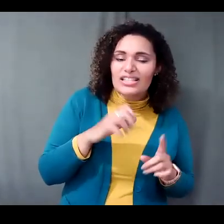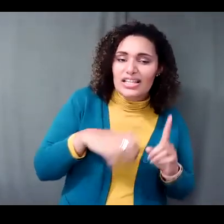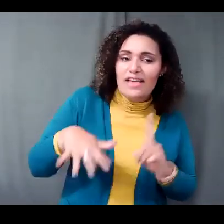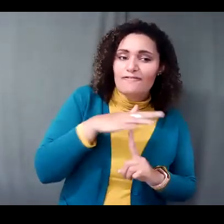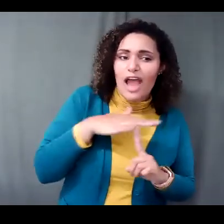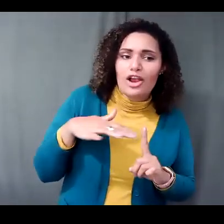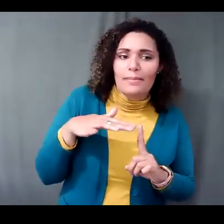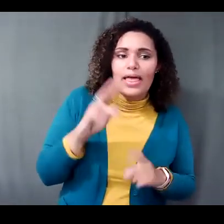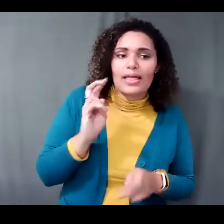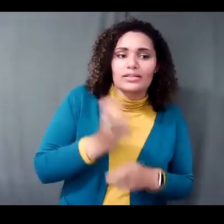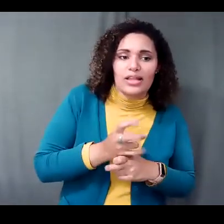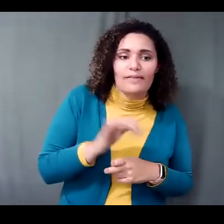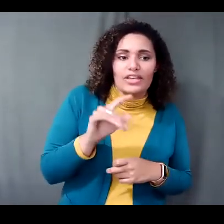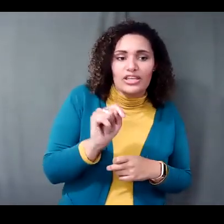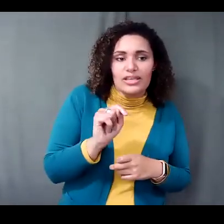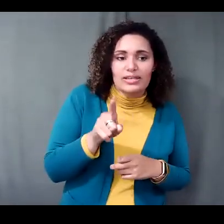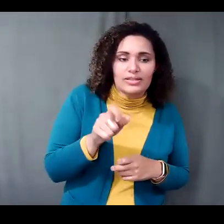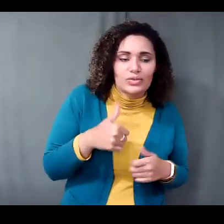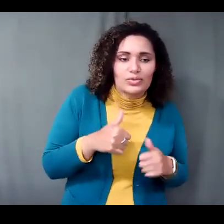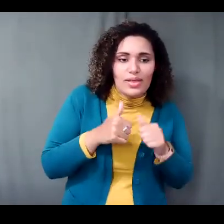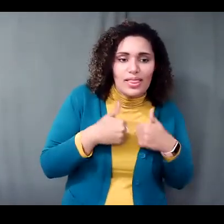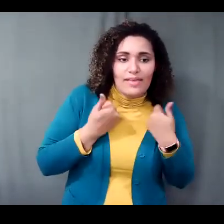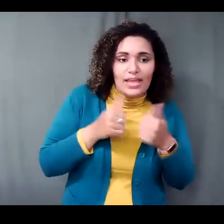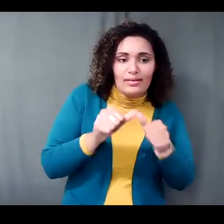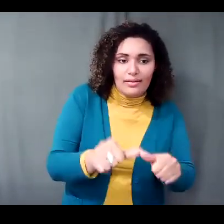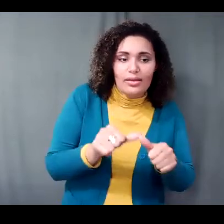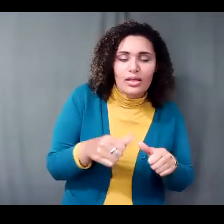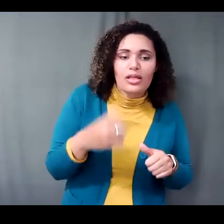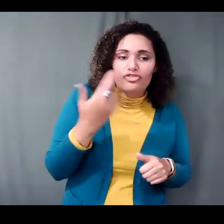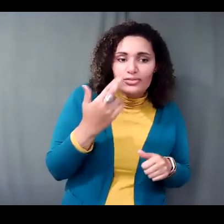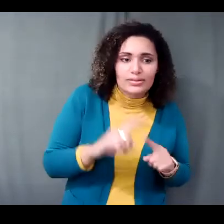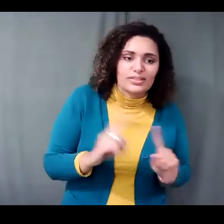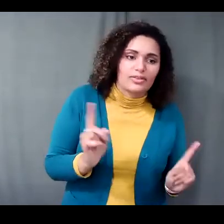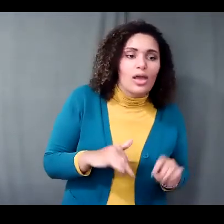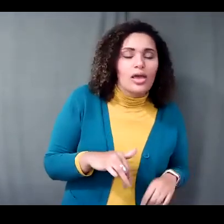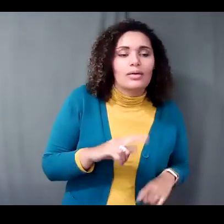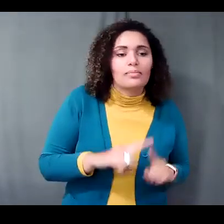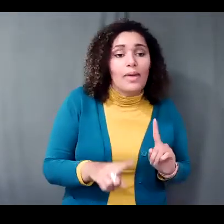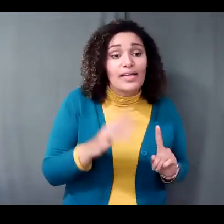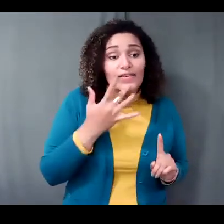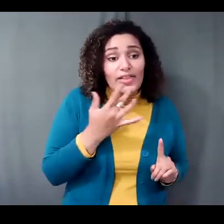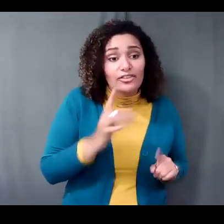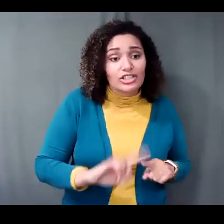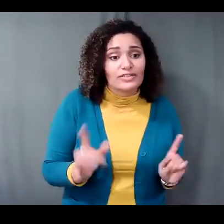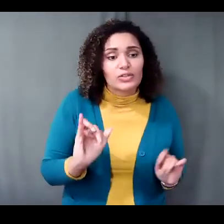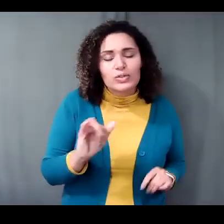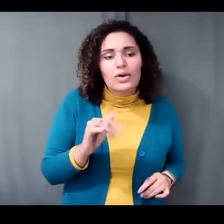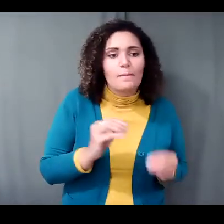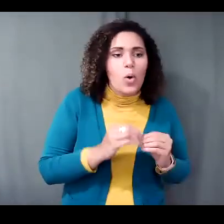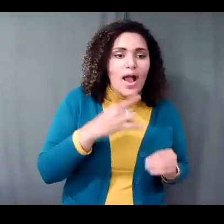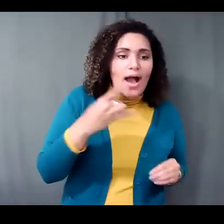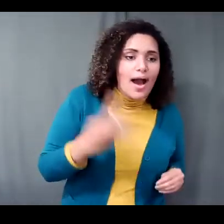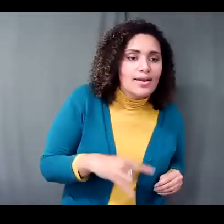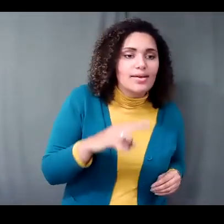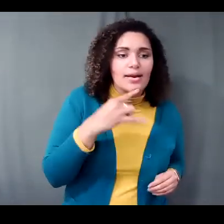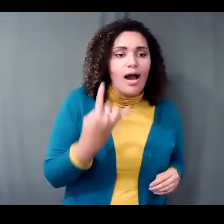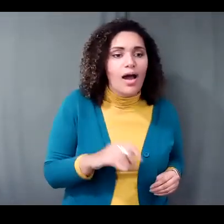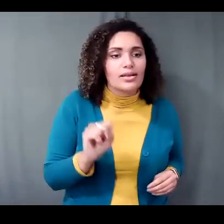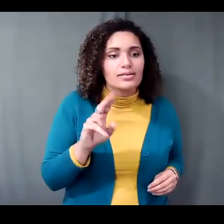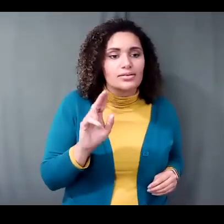concentrate the juice. So you end up with a tiny little bit of very, very sweet juice. And by the time we press it, it's almost